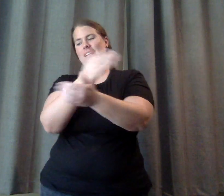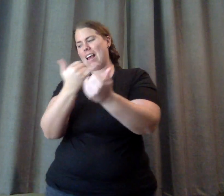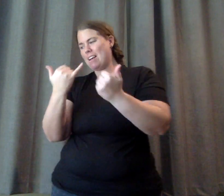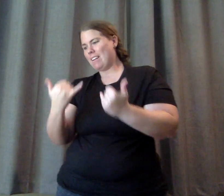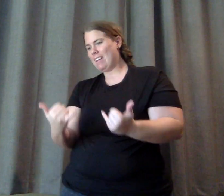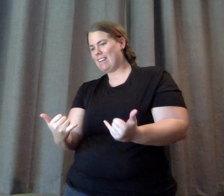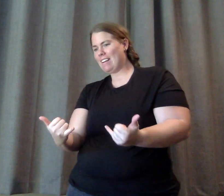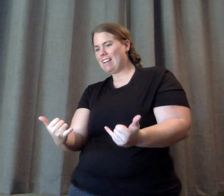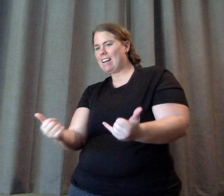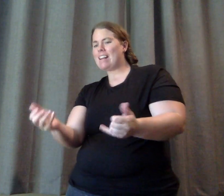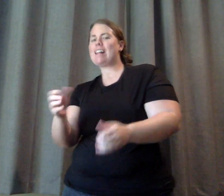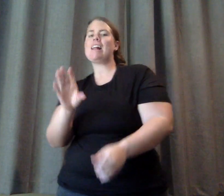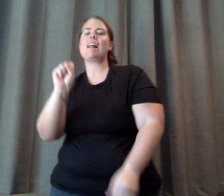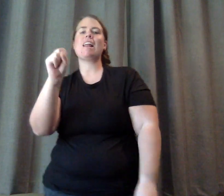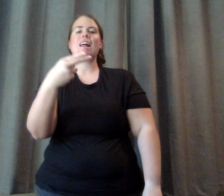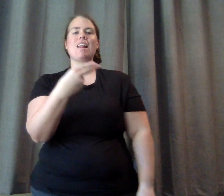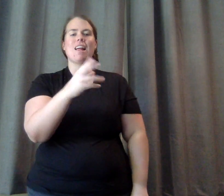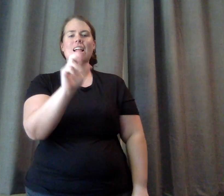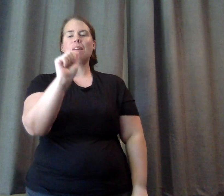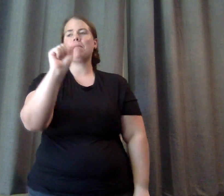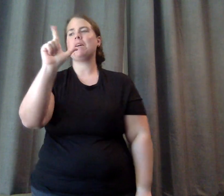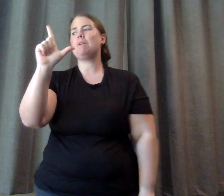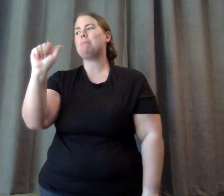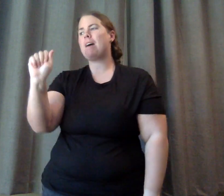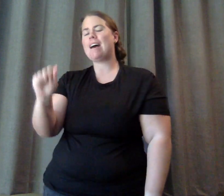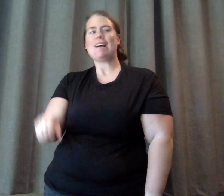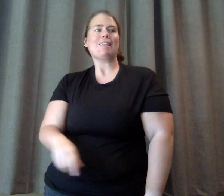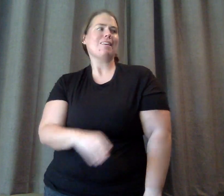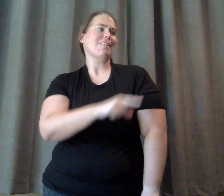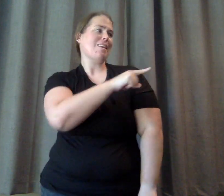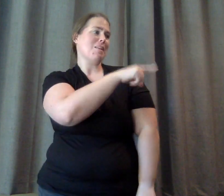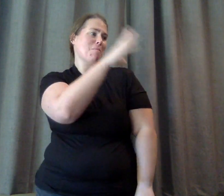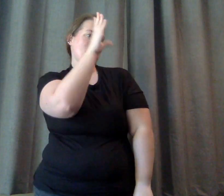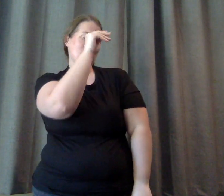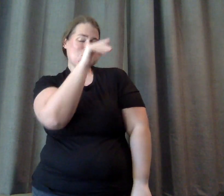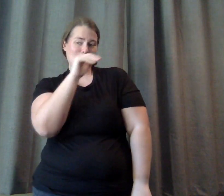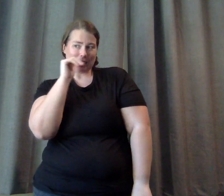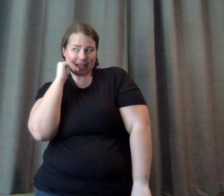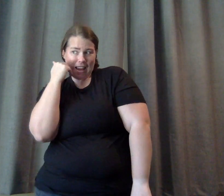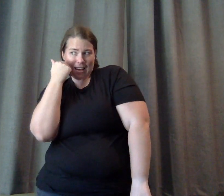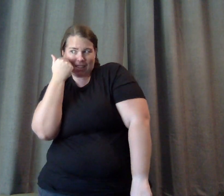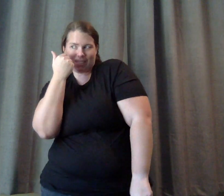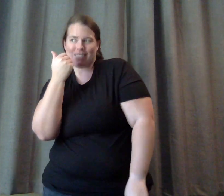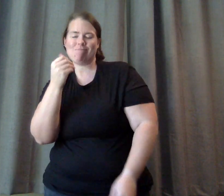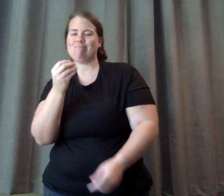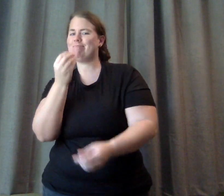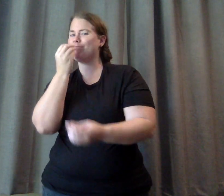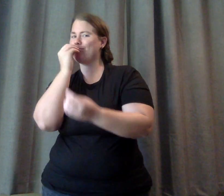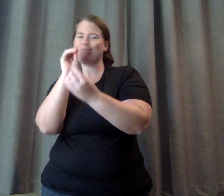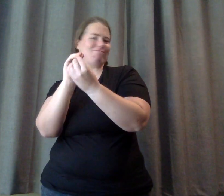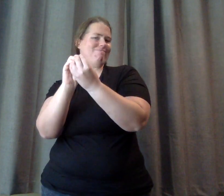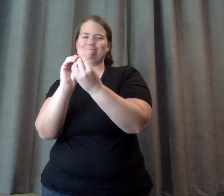now. Sha la la la la la, by your by, look like a boy too shy. Ain't wanna kiss the